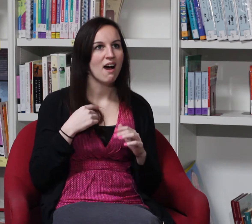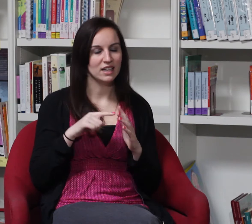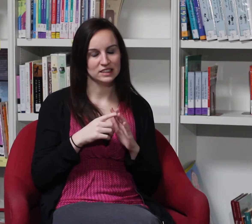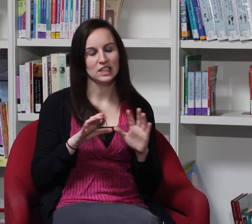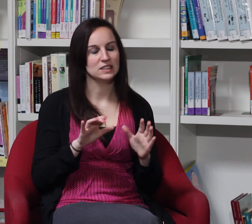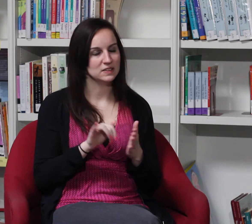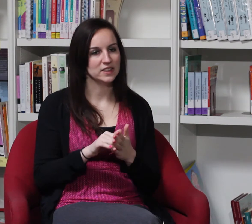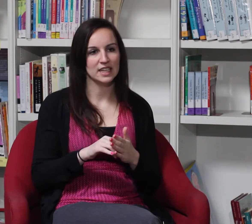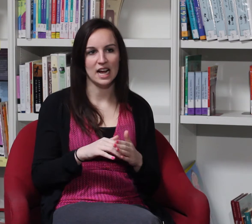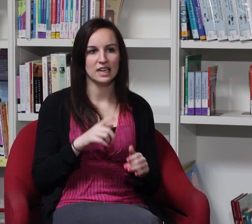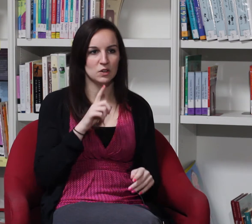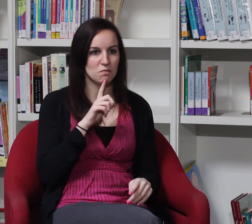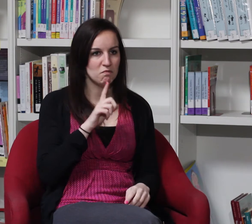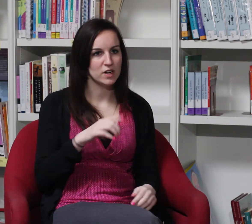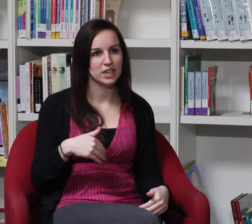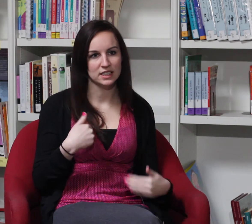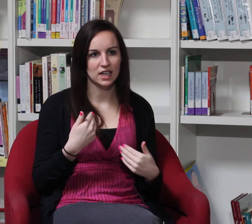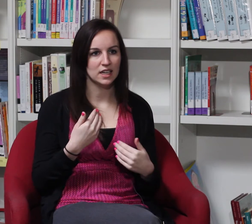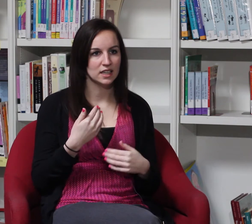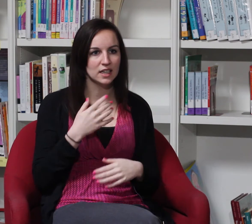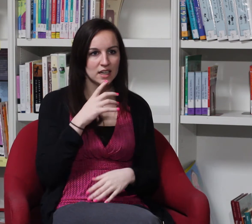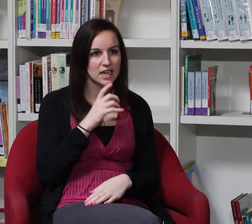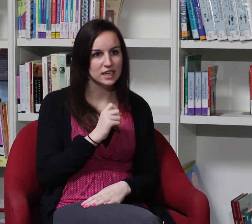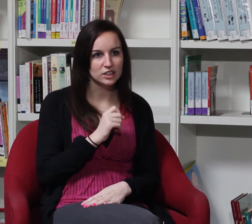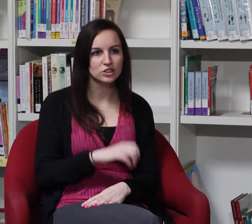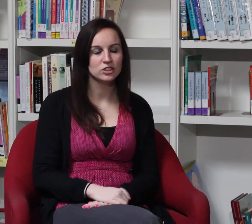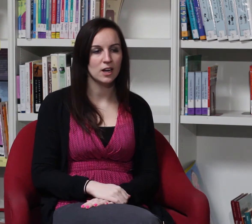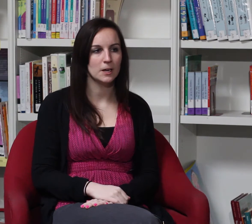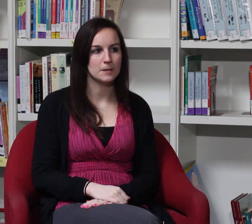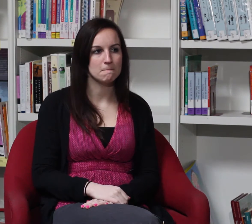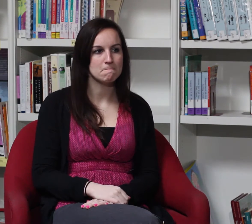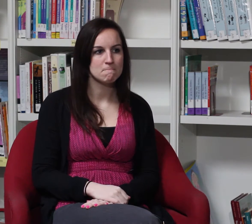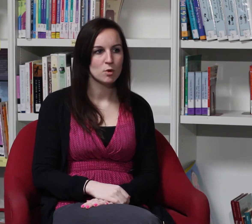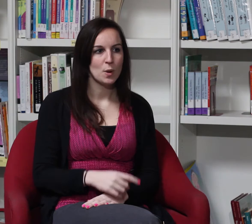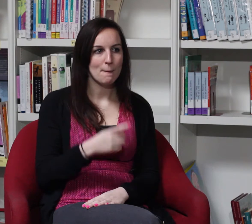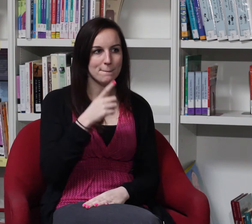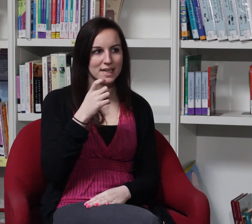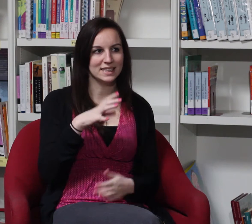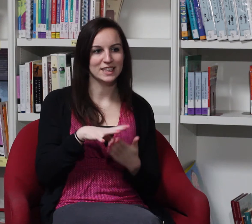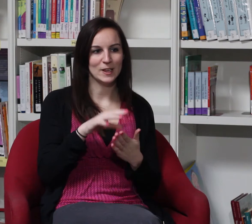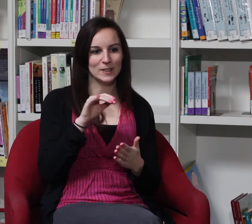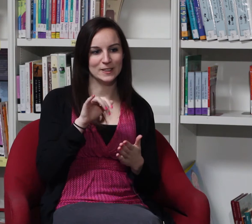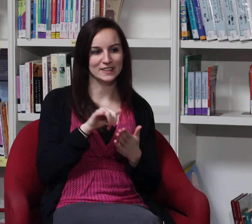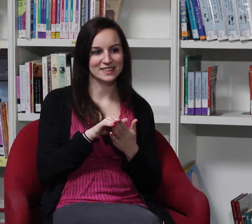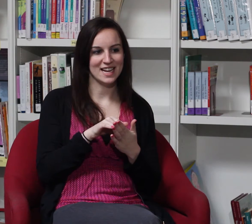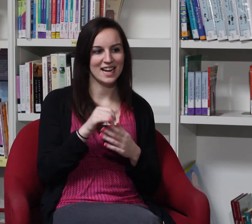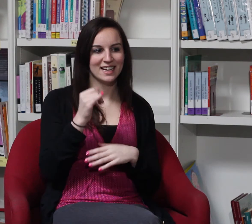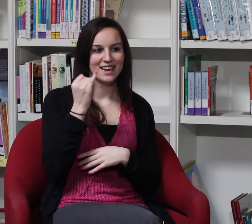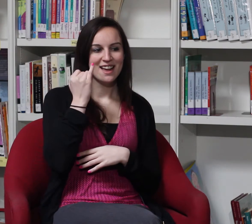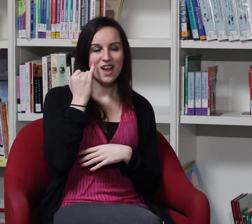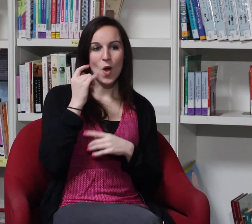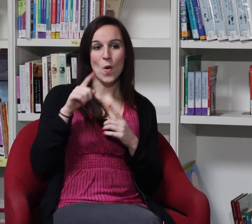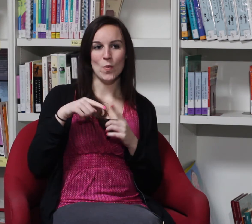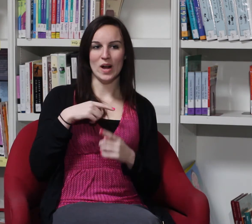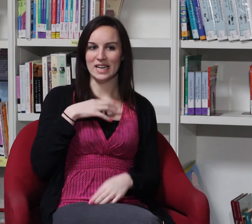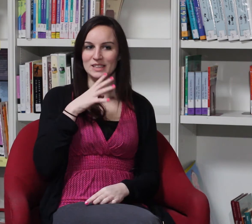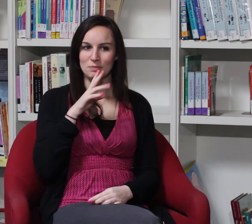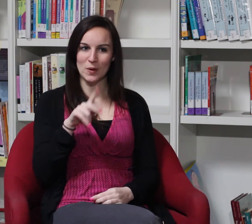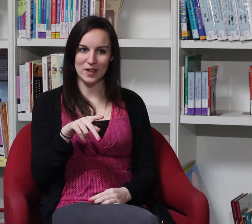I started doing that at a very young age because I learned that when I spoke